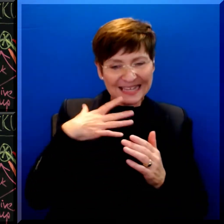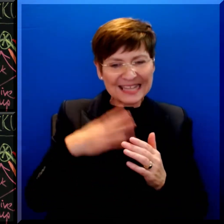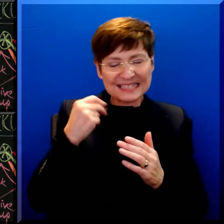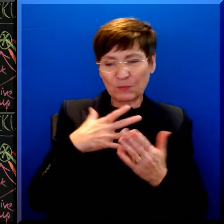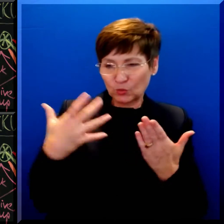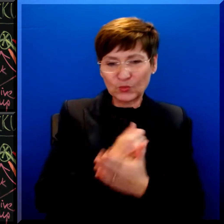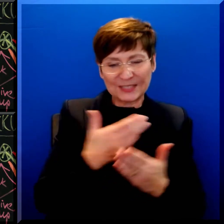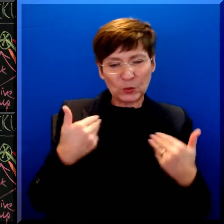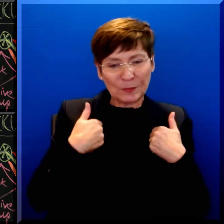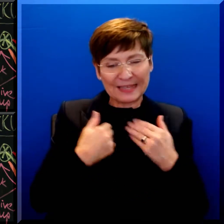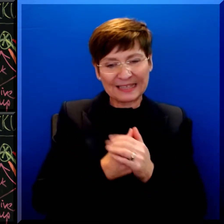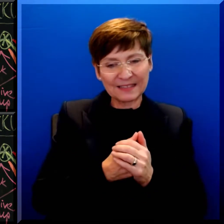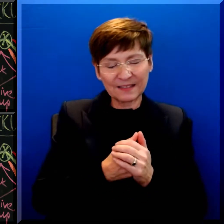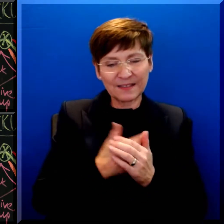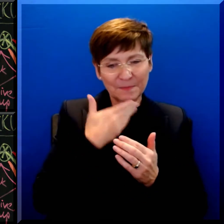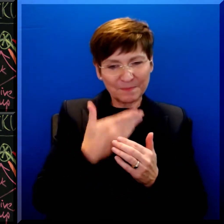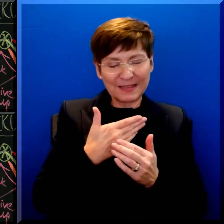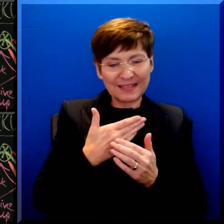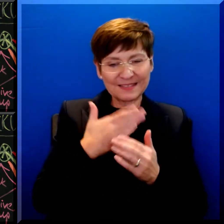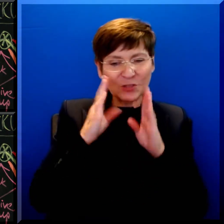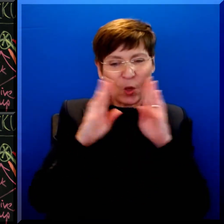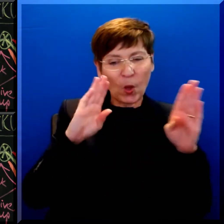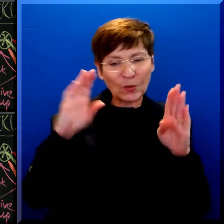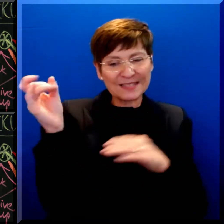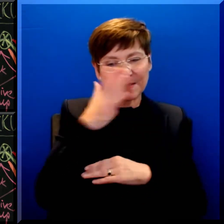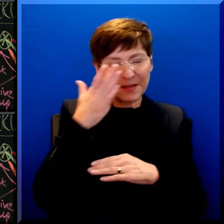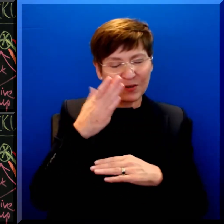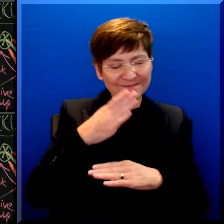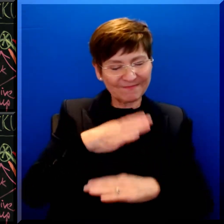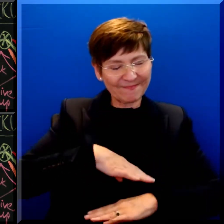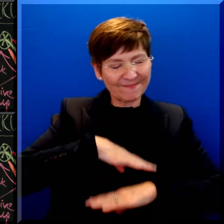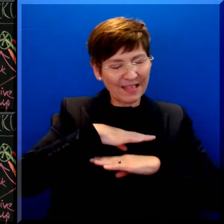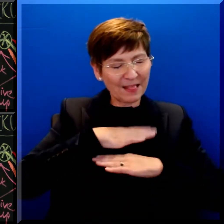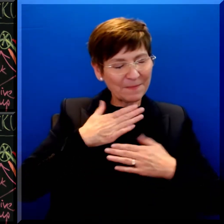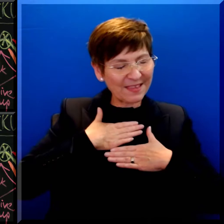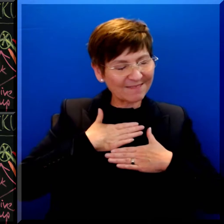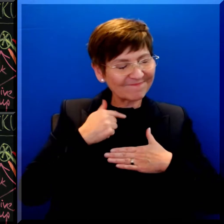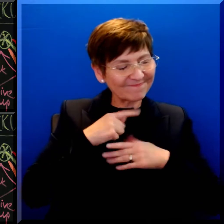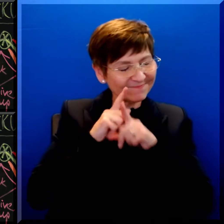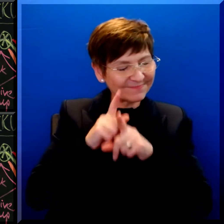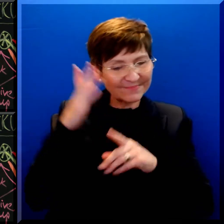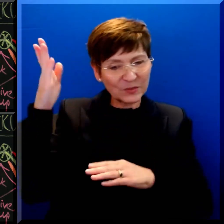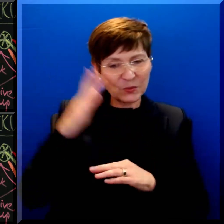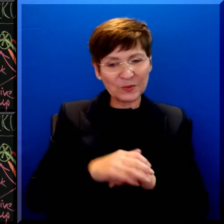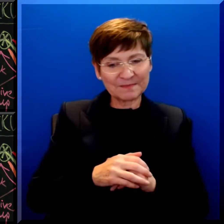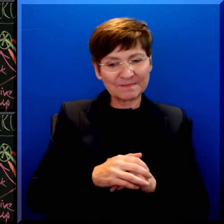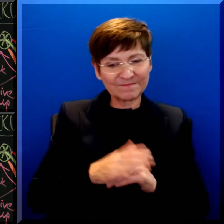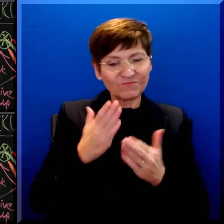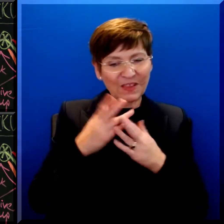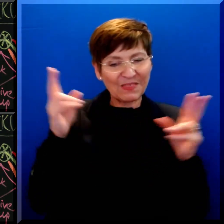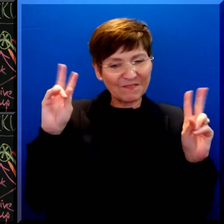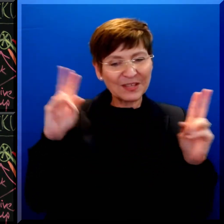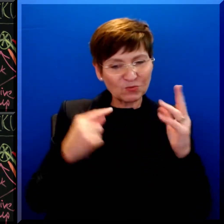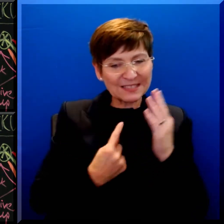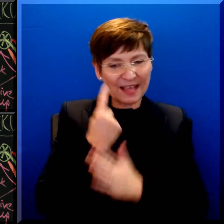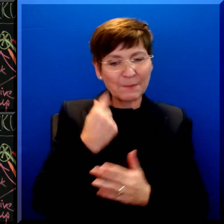Father. Fill me with your Holy Spirit. I belong to you. Father, I thank you that the ultimate victory has already come